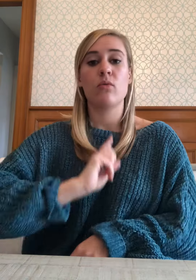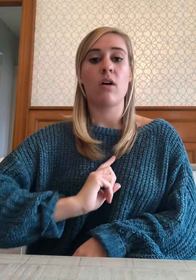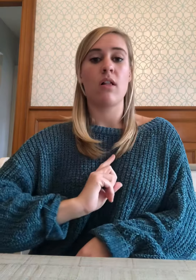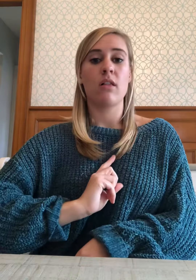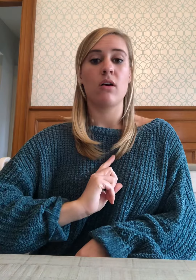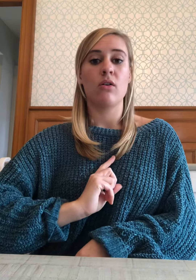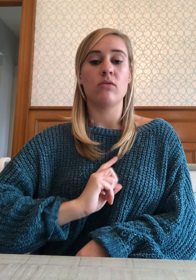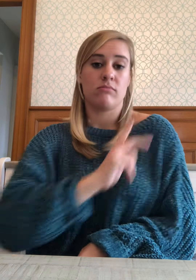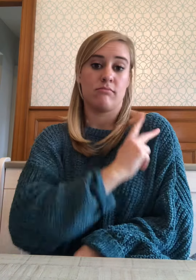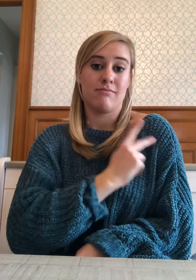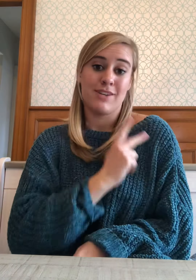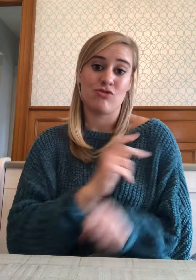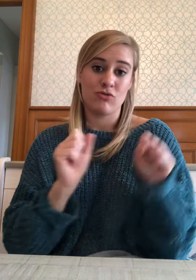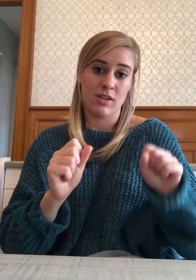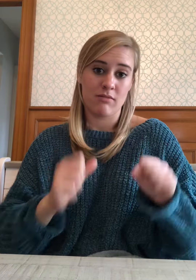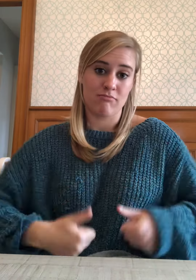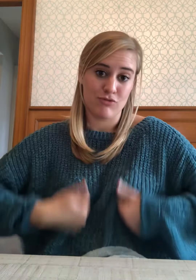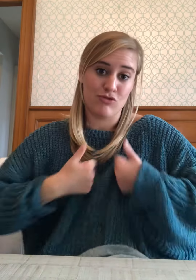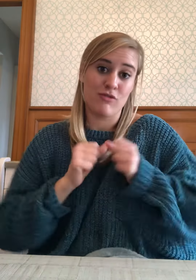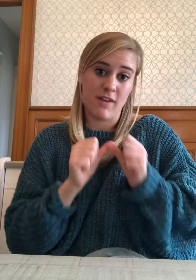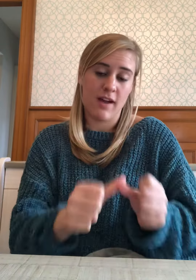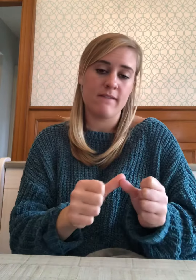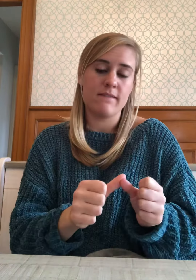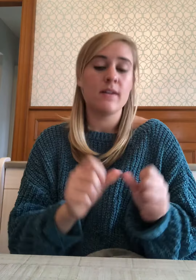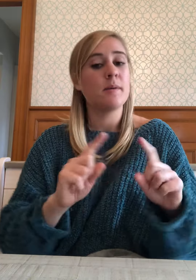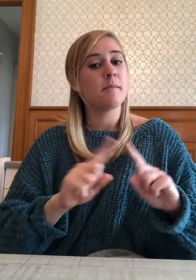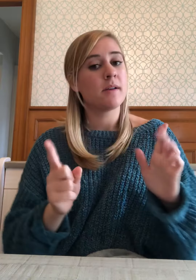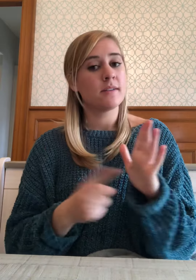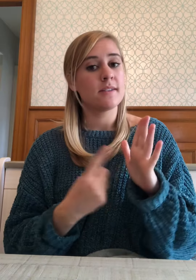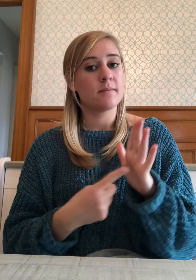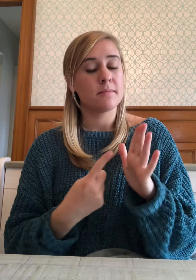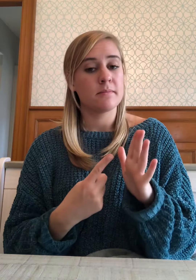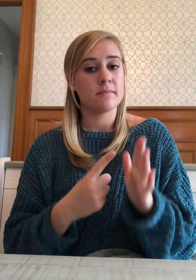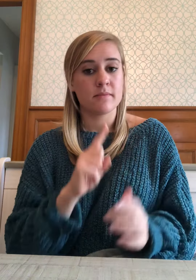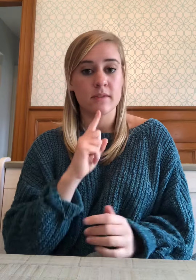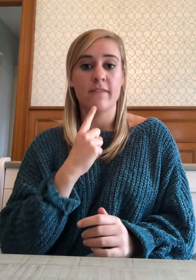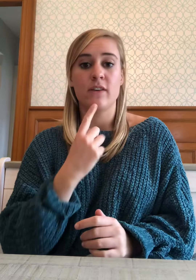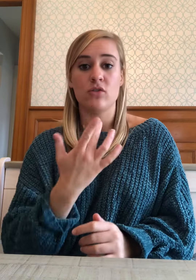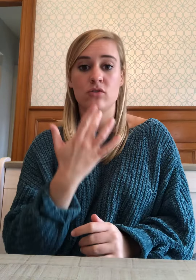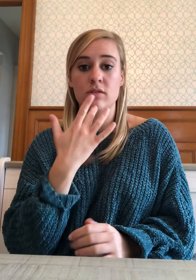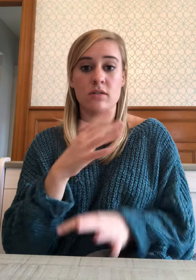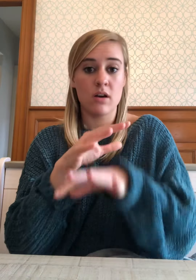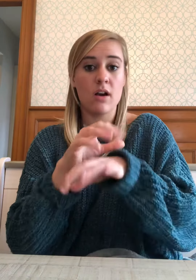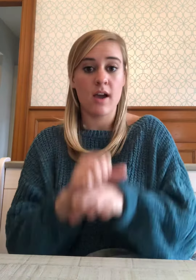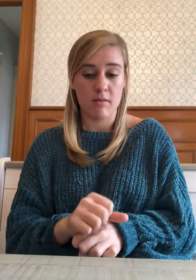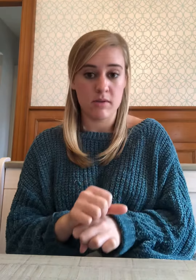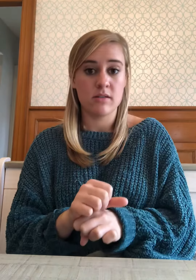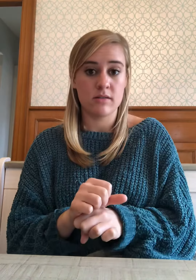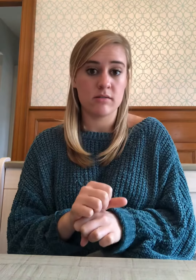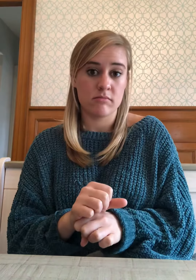survive. Sometimes, though, significant tongue habits are present that